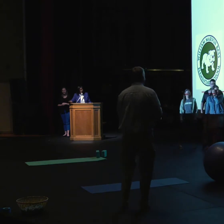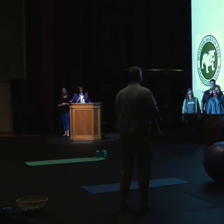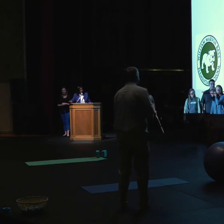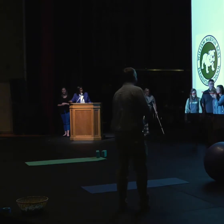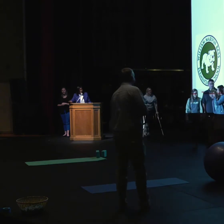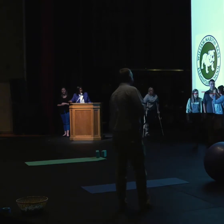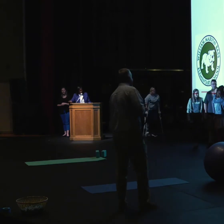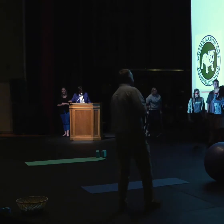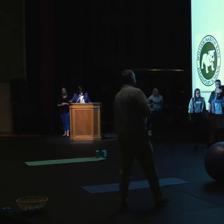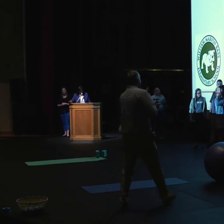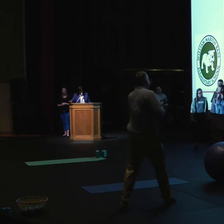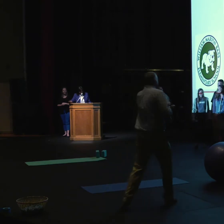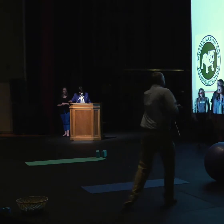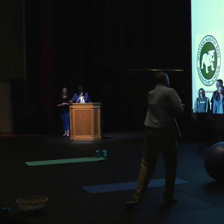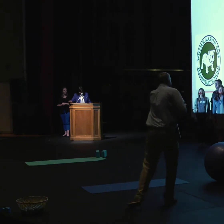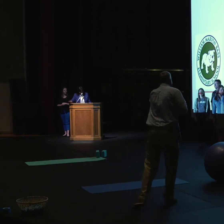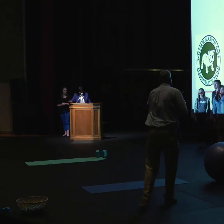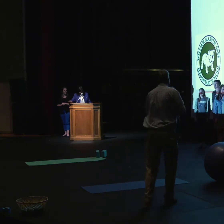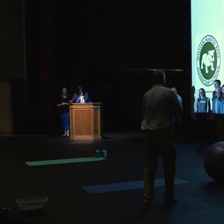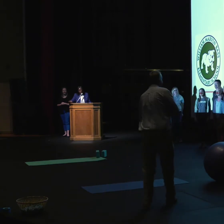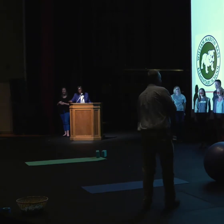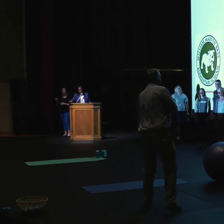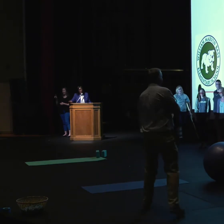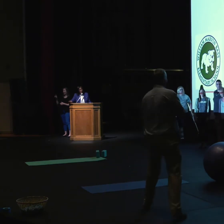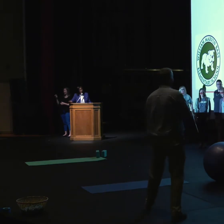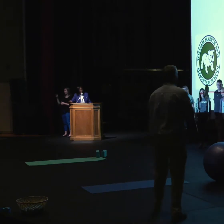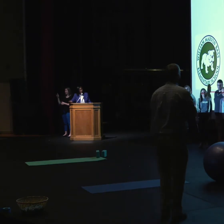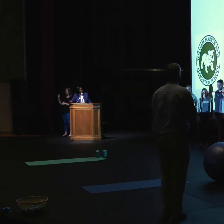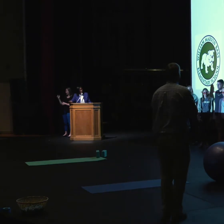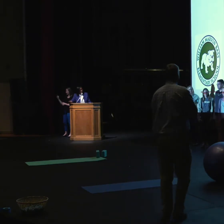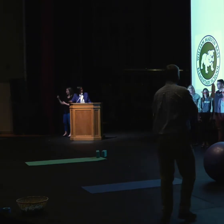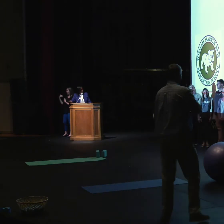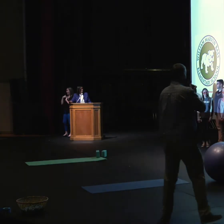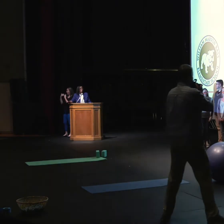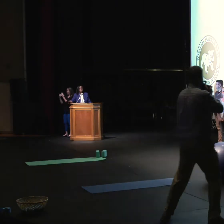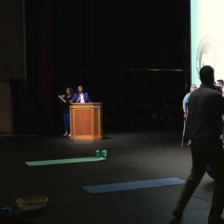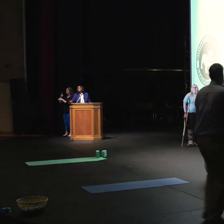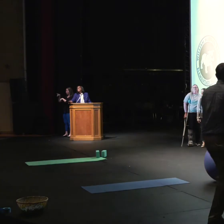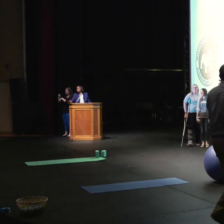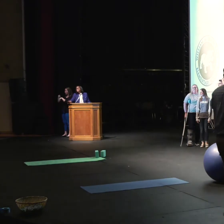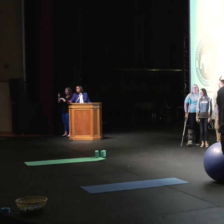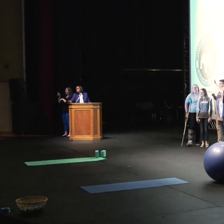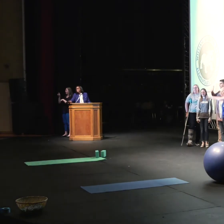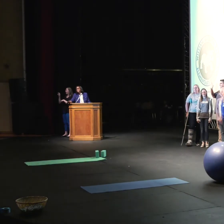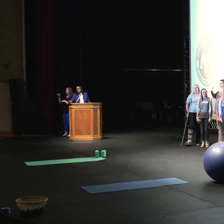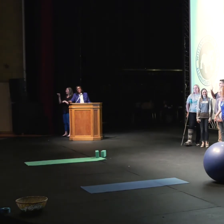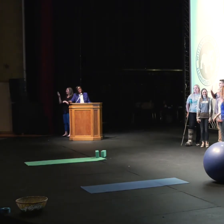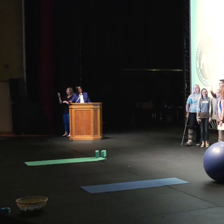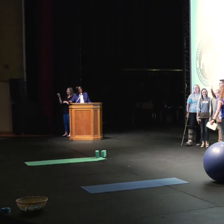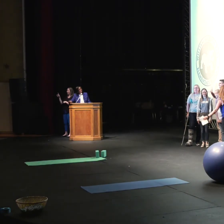And joining us at Deerington, we have a new principal, Miss Kelly Bivens.